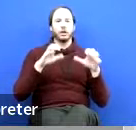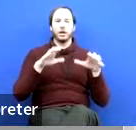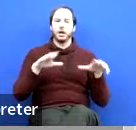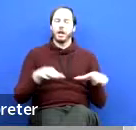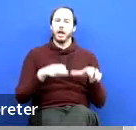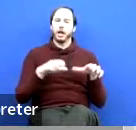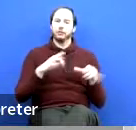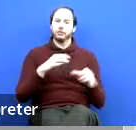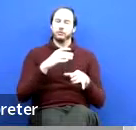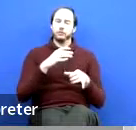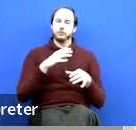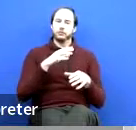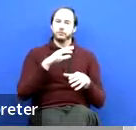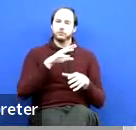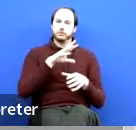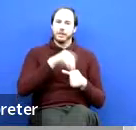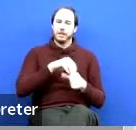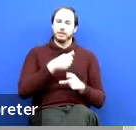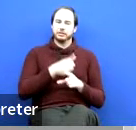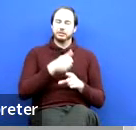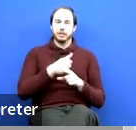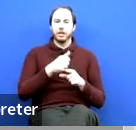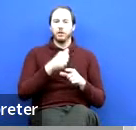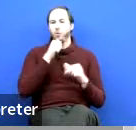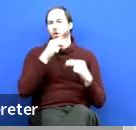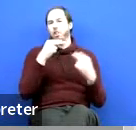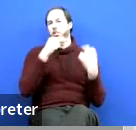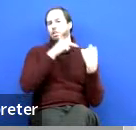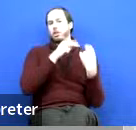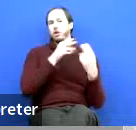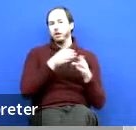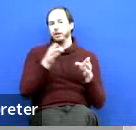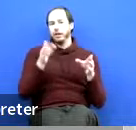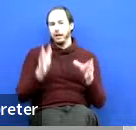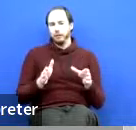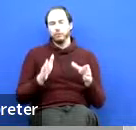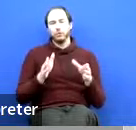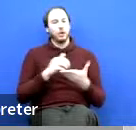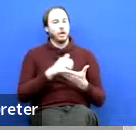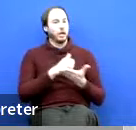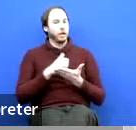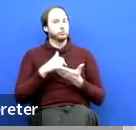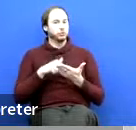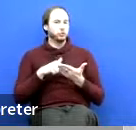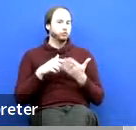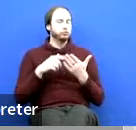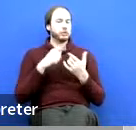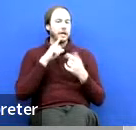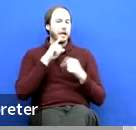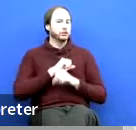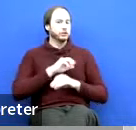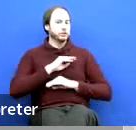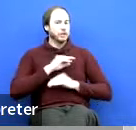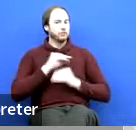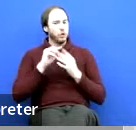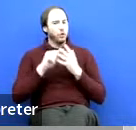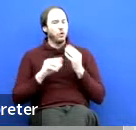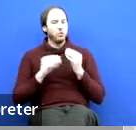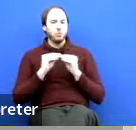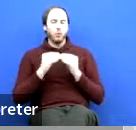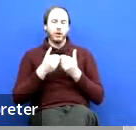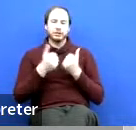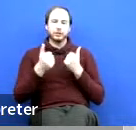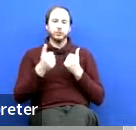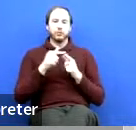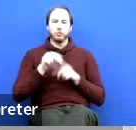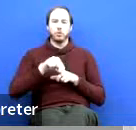activity of the site internally and away from the neighbors. And that helped us achieve some other goals. It created better separation from